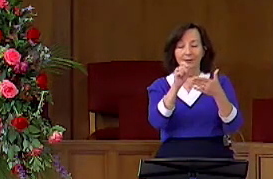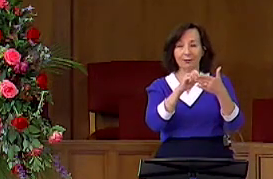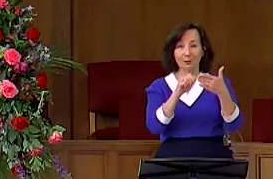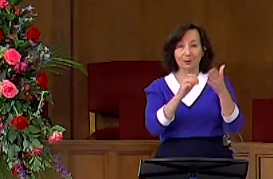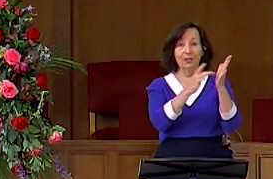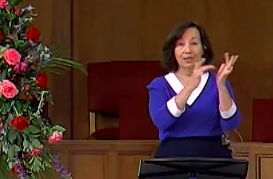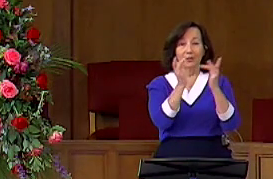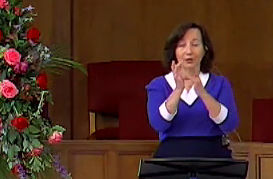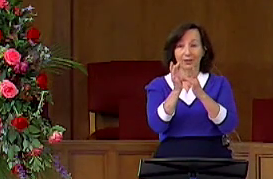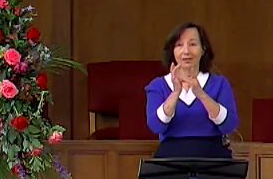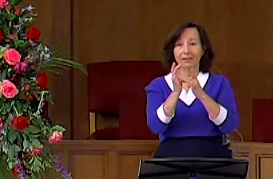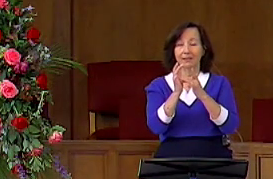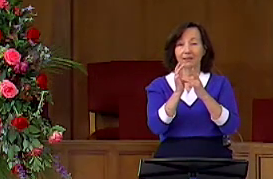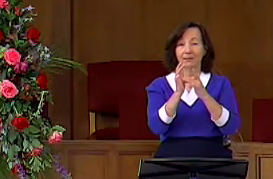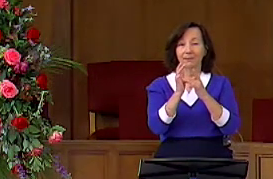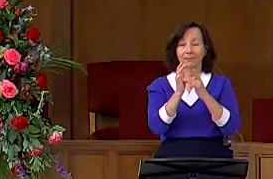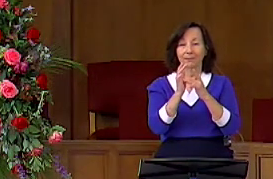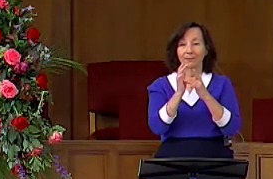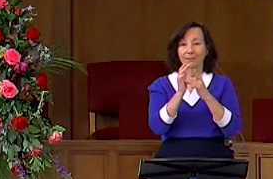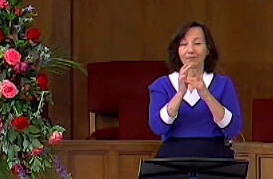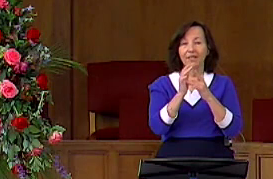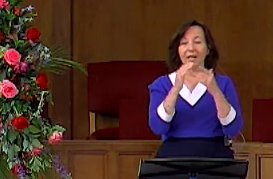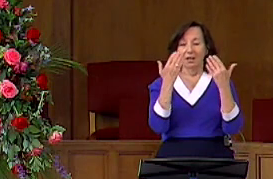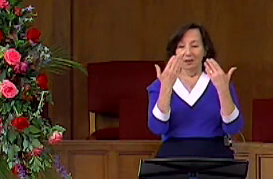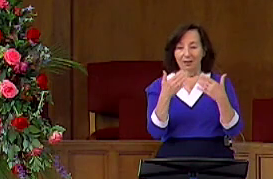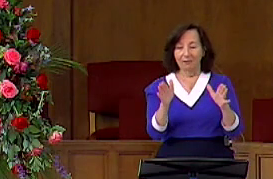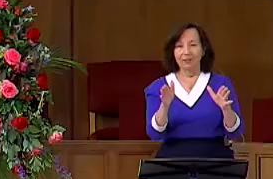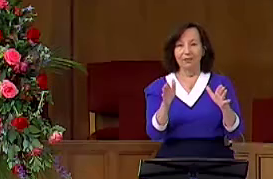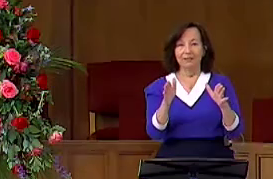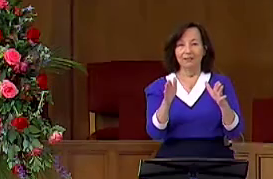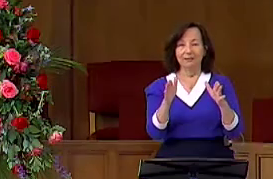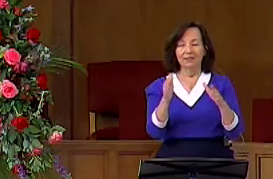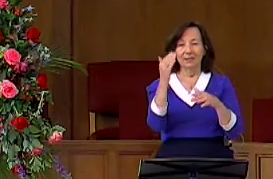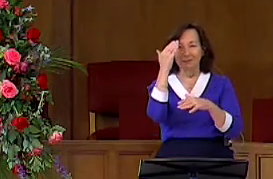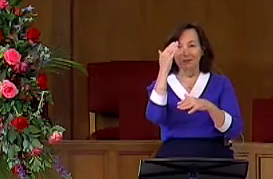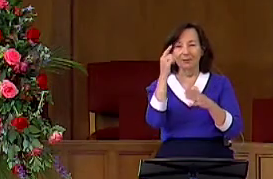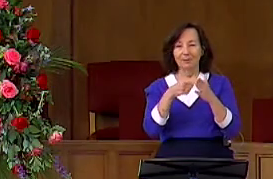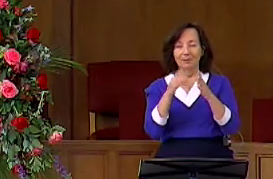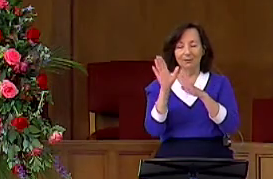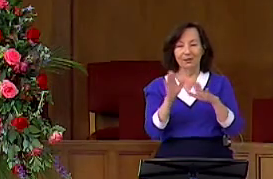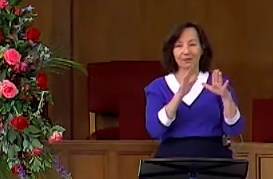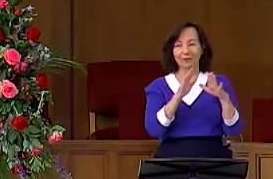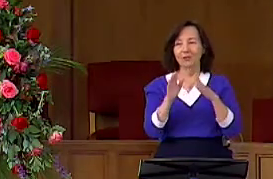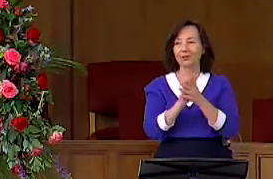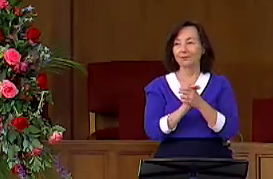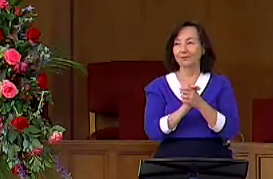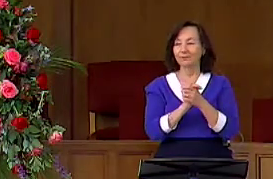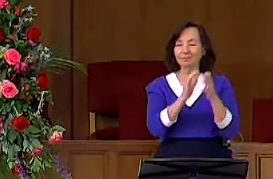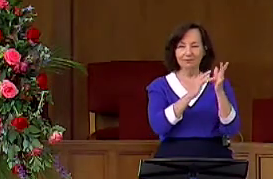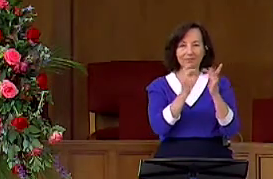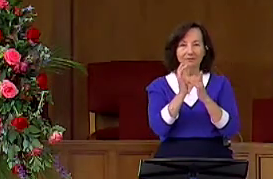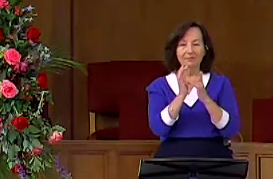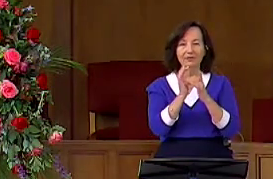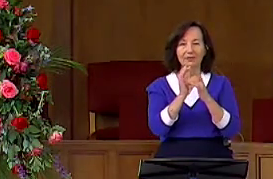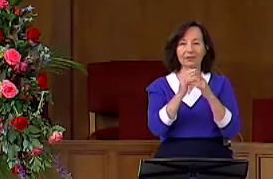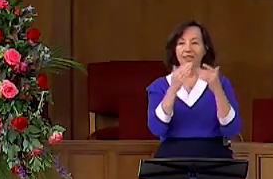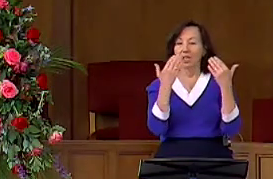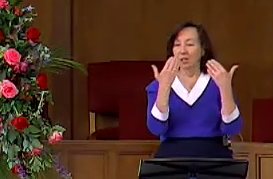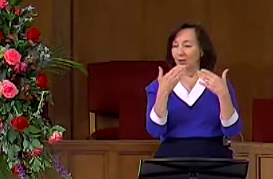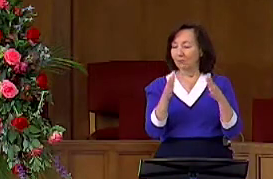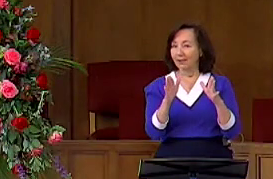Jesus already had in mind what he was going to do. Jesus already had